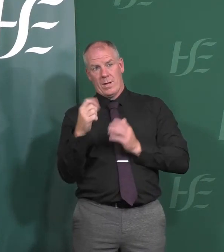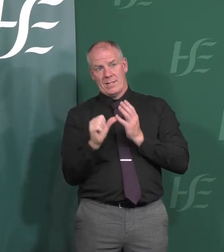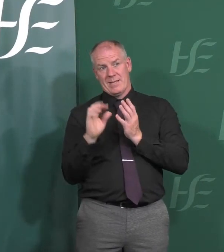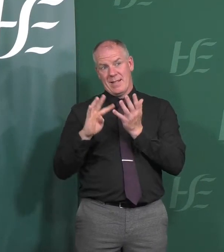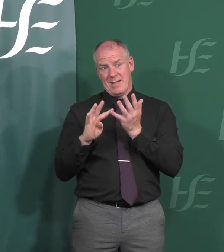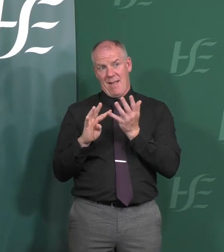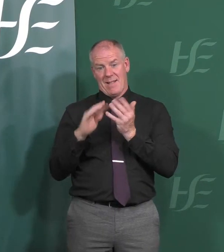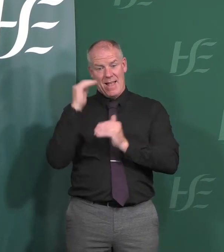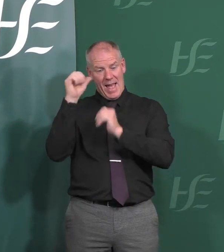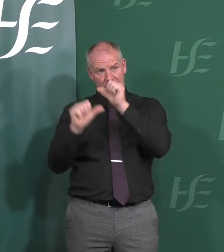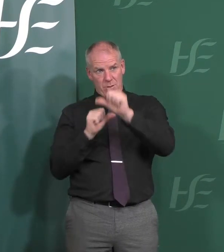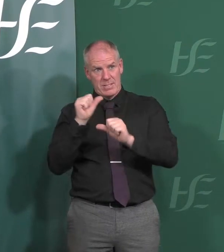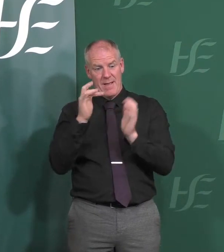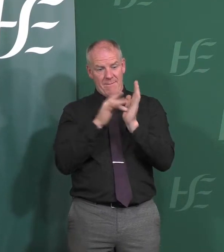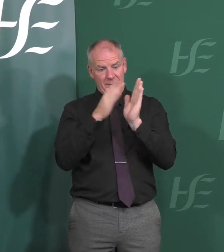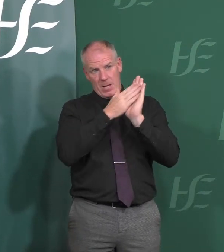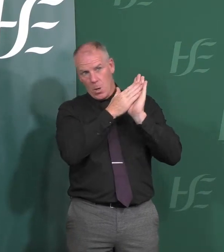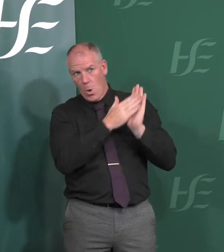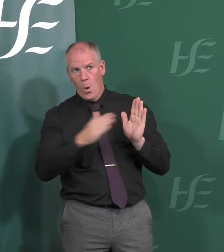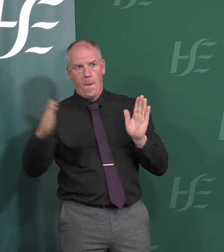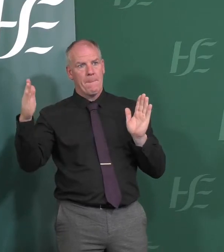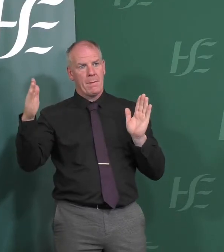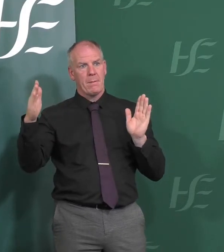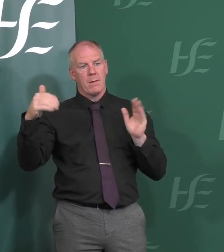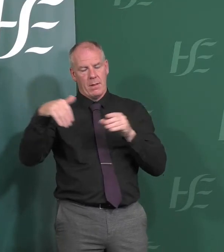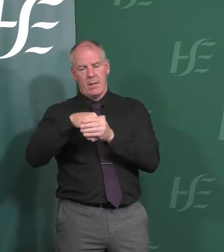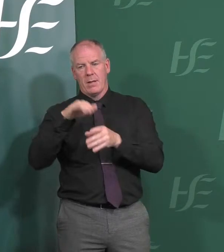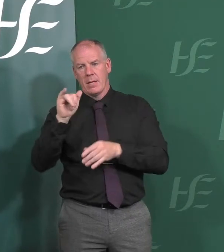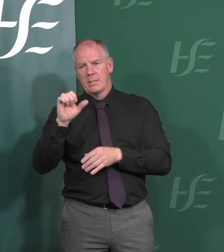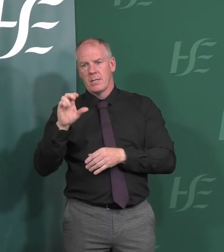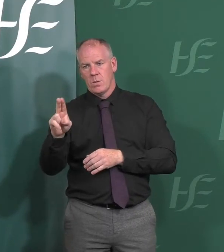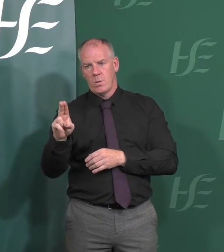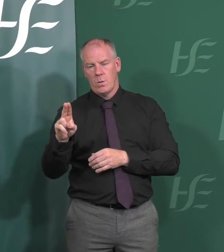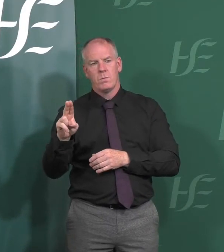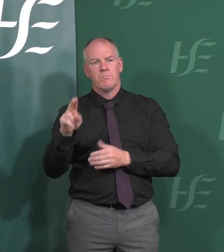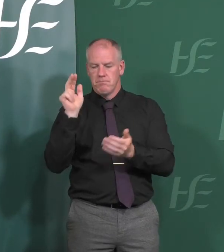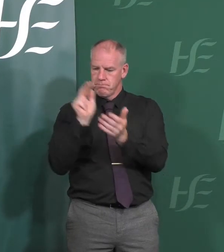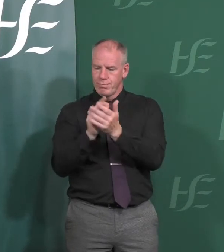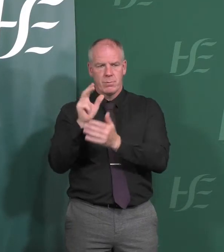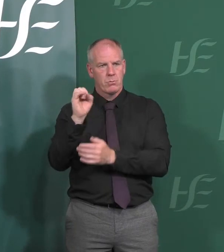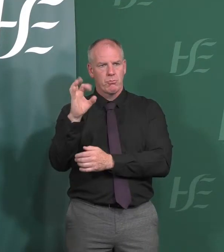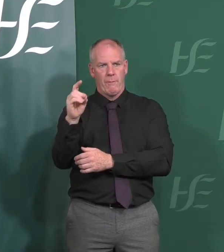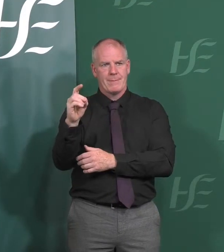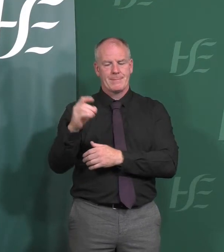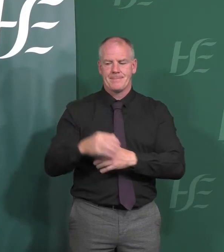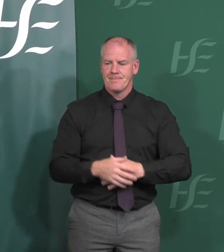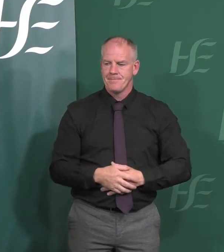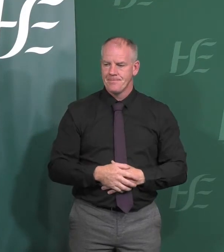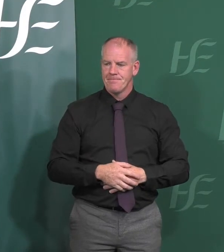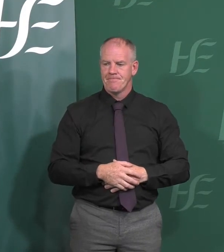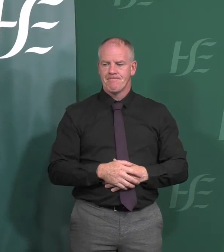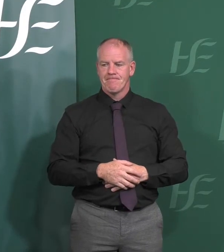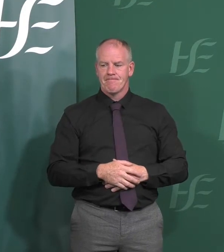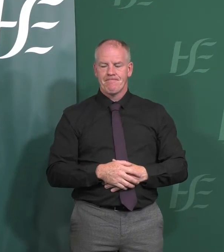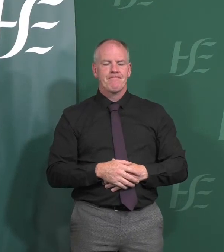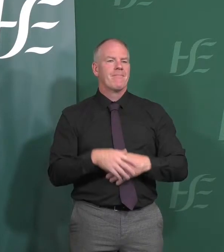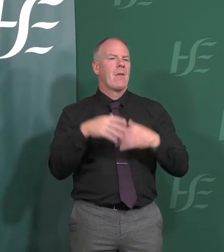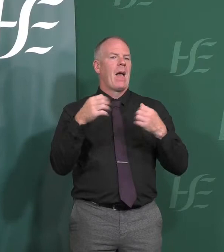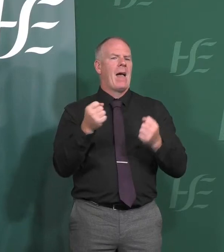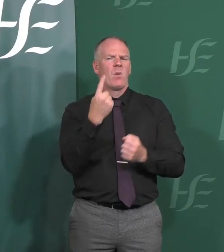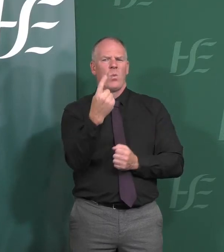169 adults aged 15 years and over were reported as admitted to ICU were confirmed with a COVID-19 infection. We only